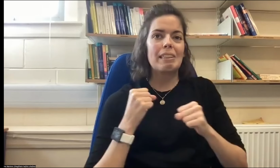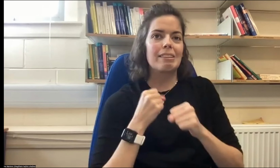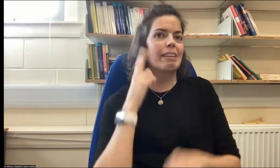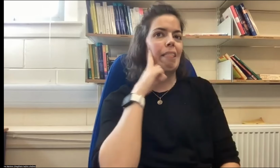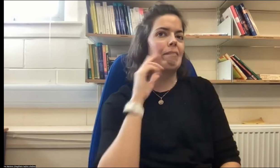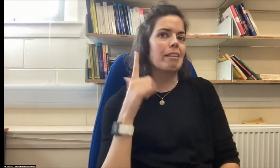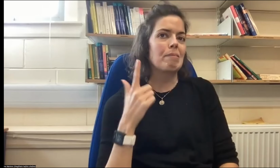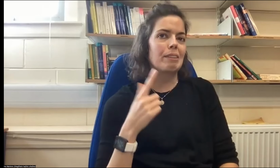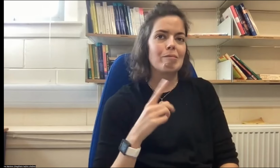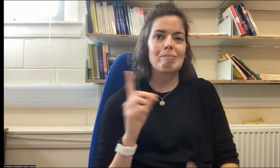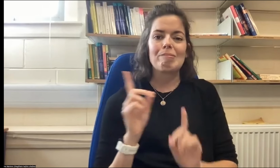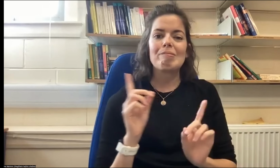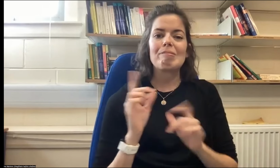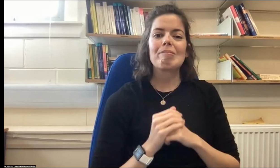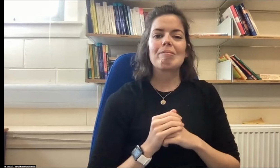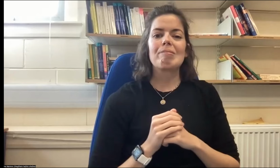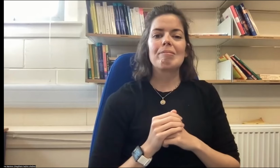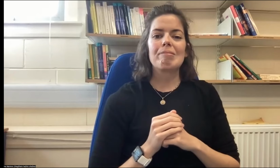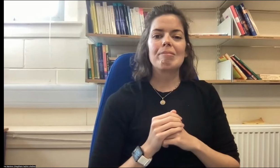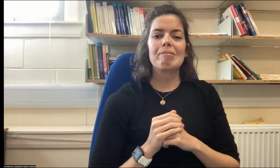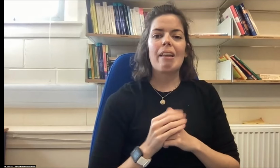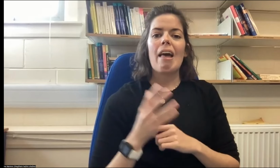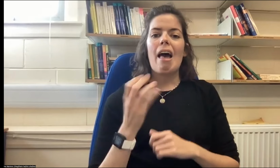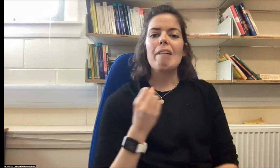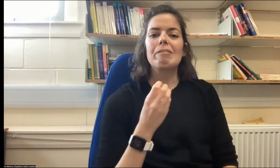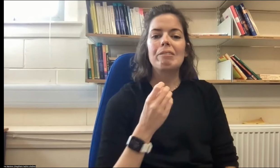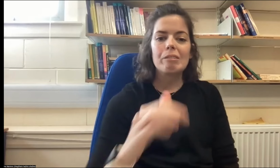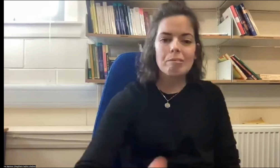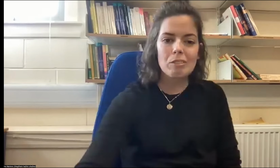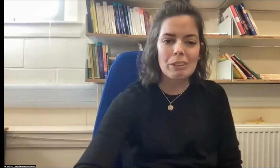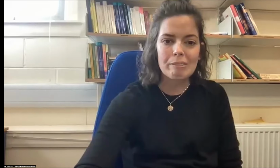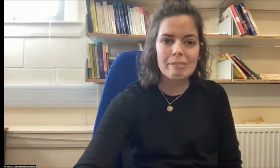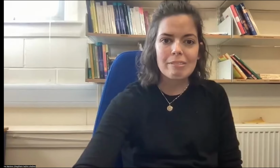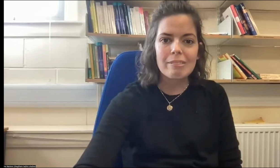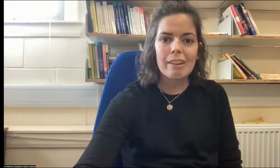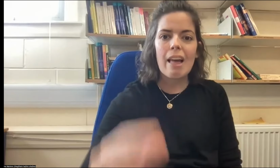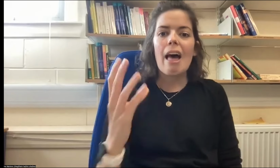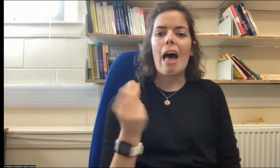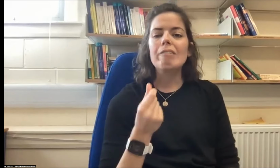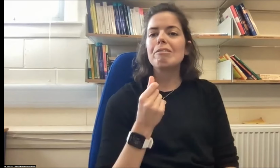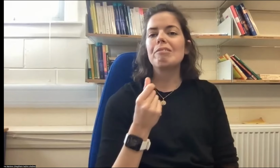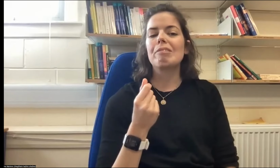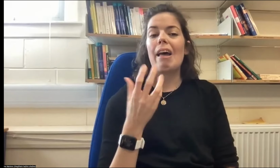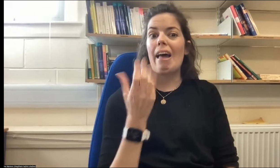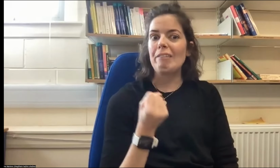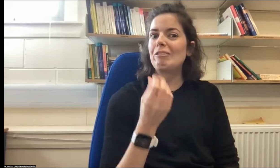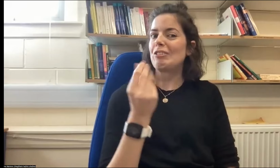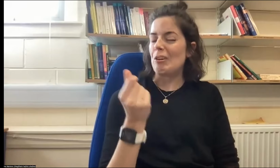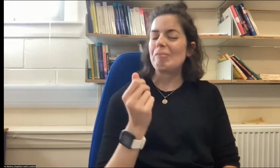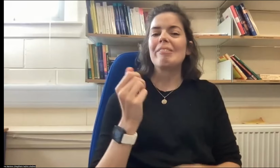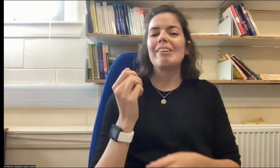was about what strategies deaf lesbians use to create deaf queer lesbian spaces.